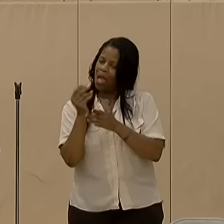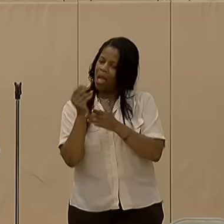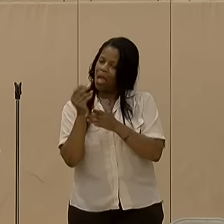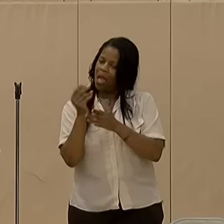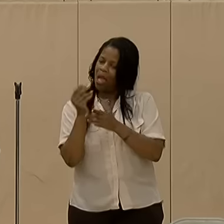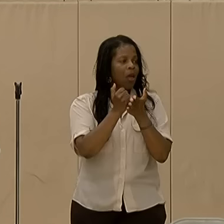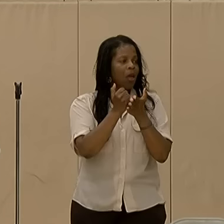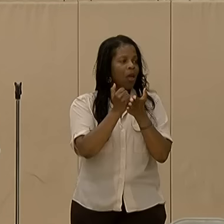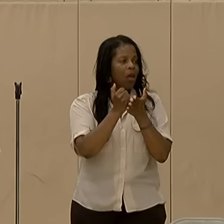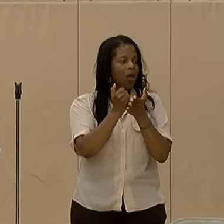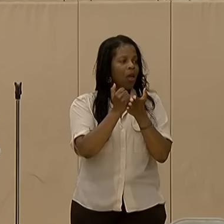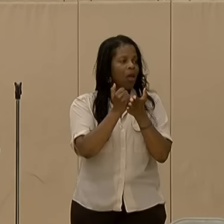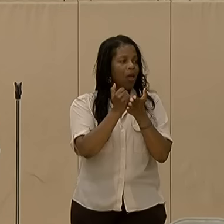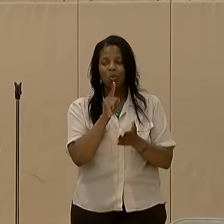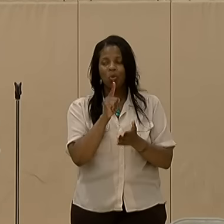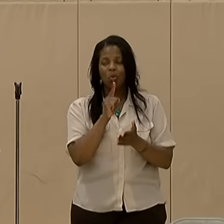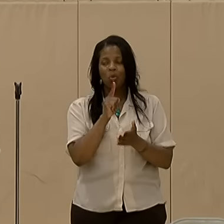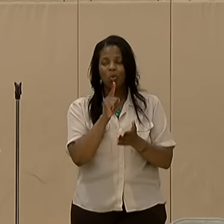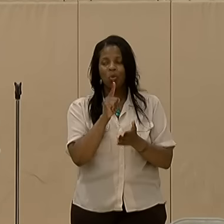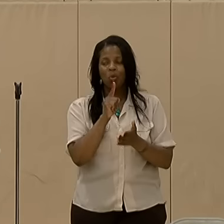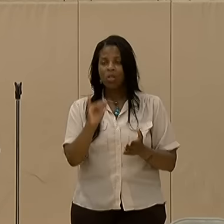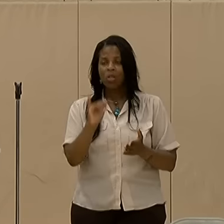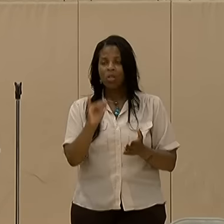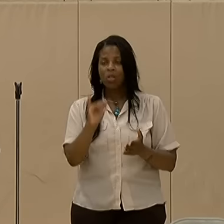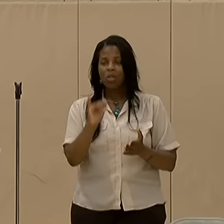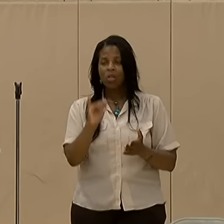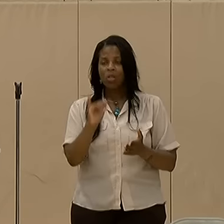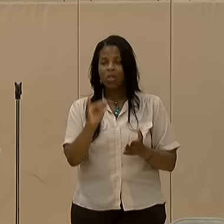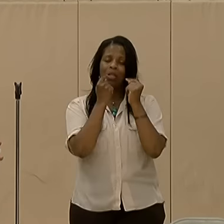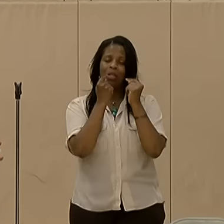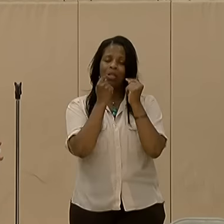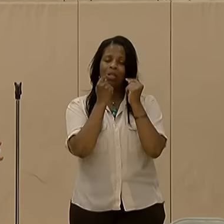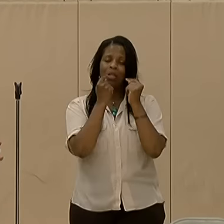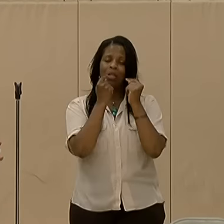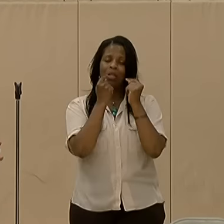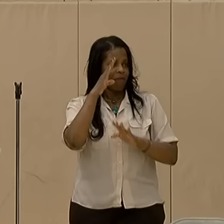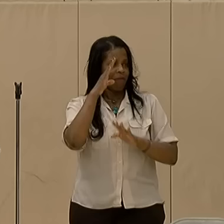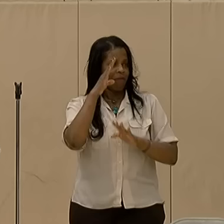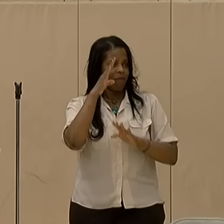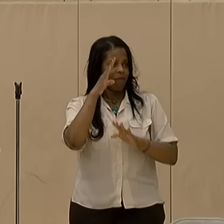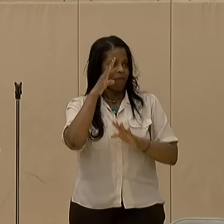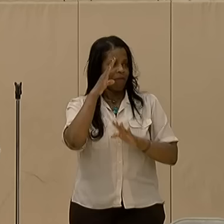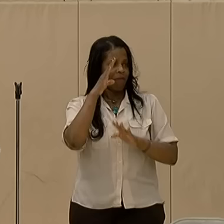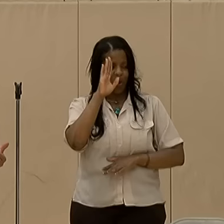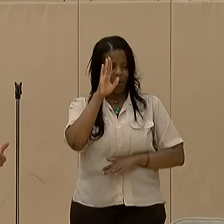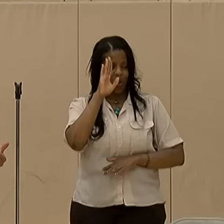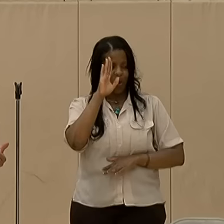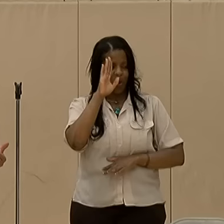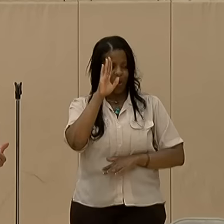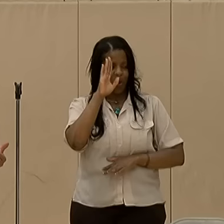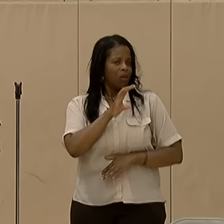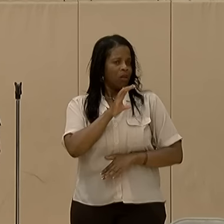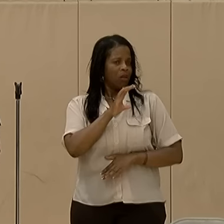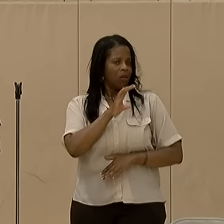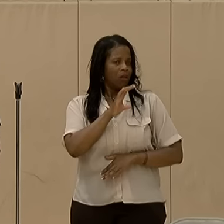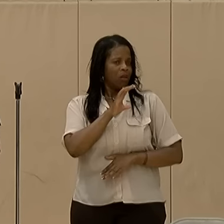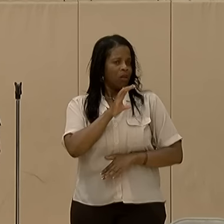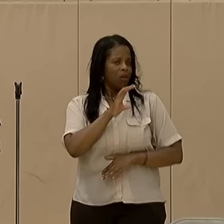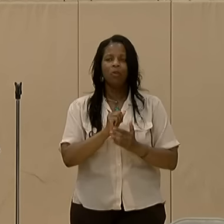you. So it is truly a team effort. Firefighters, law enforcement